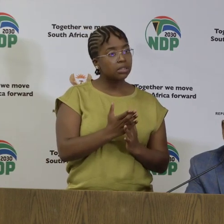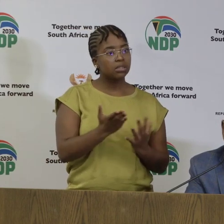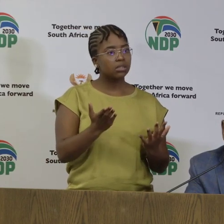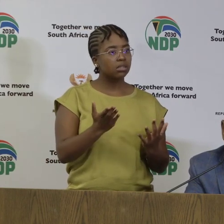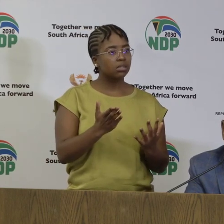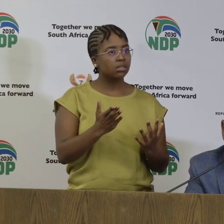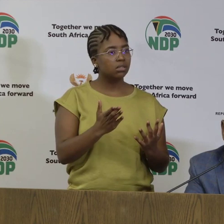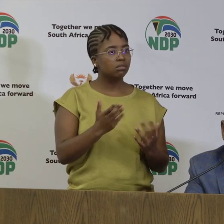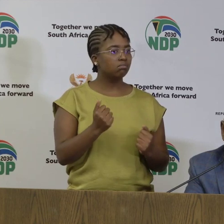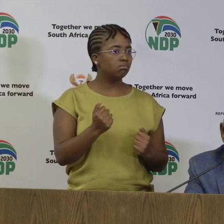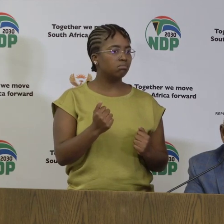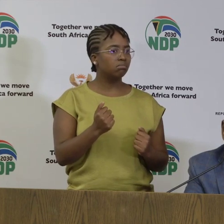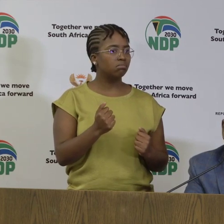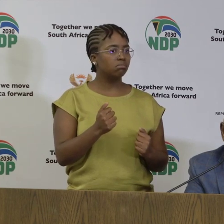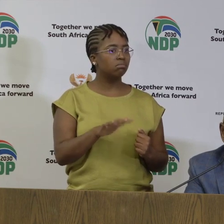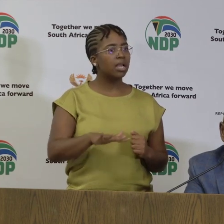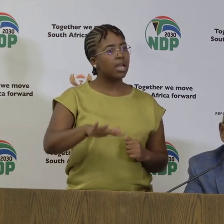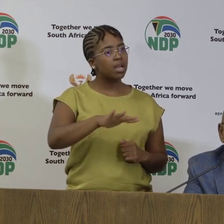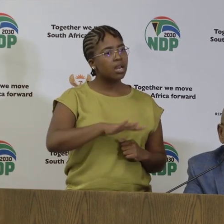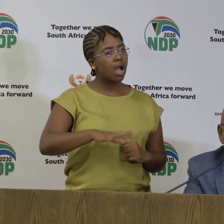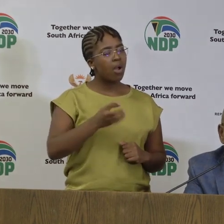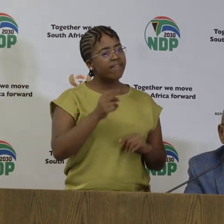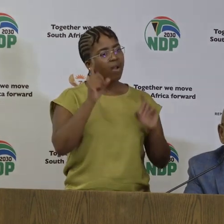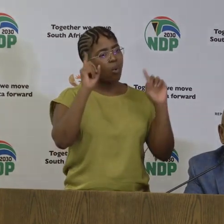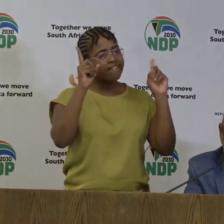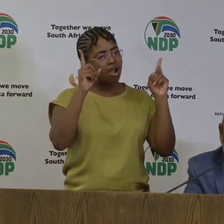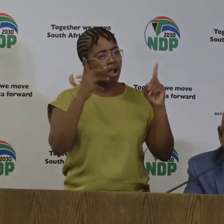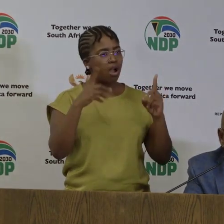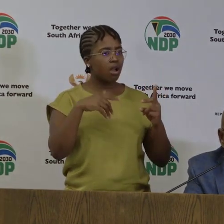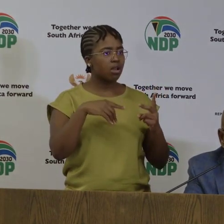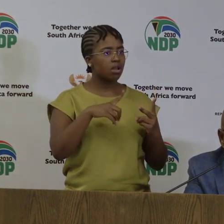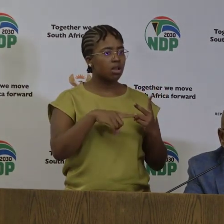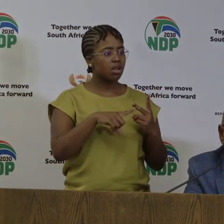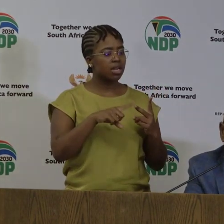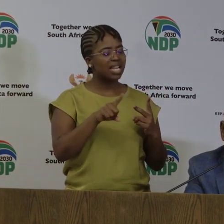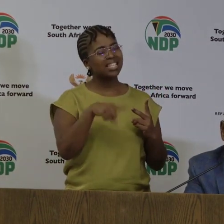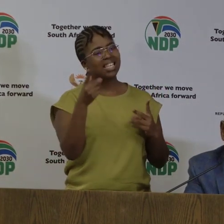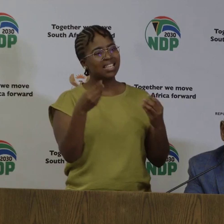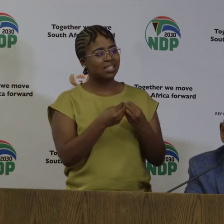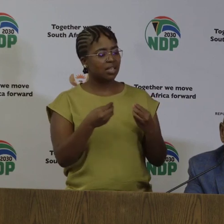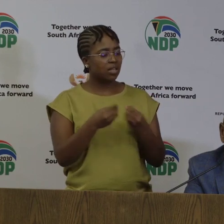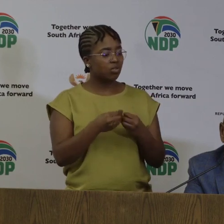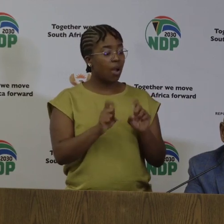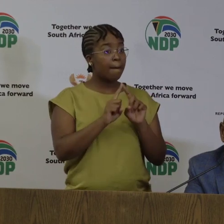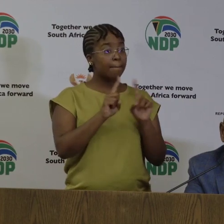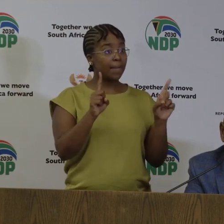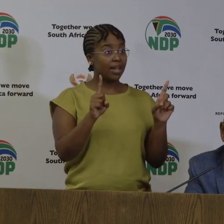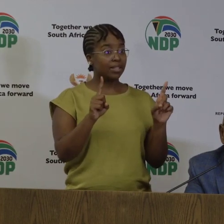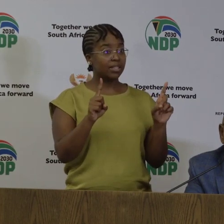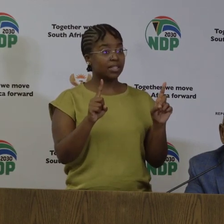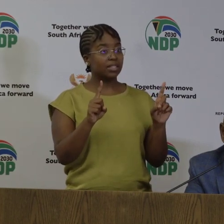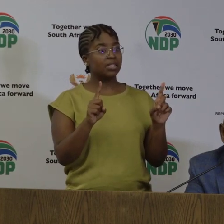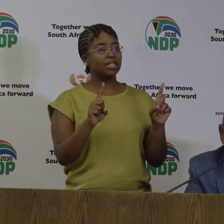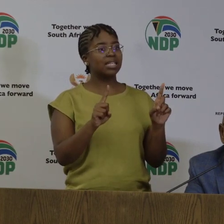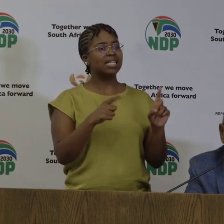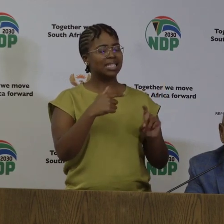places that have got Wi-Fi and other things. But our institutions are